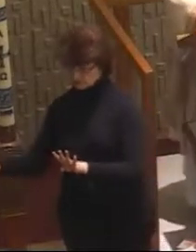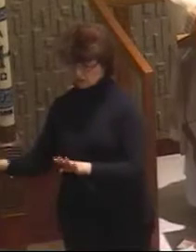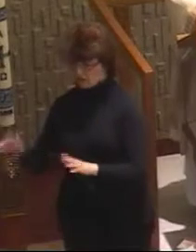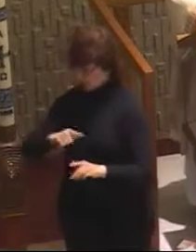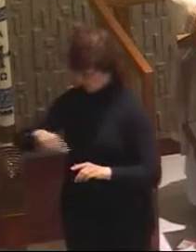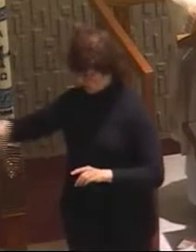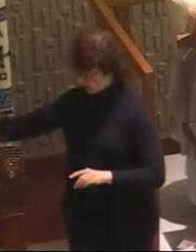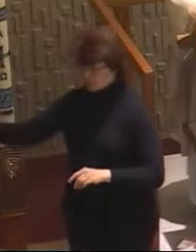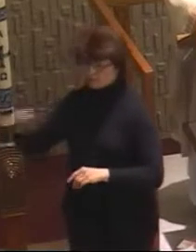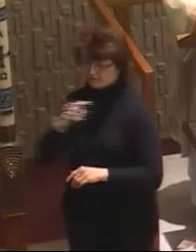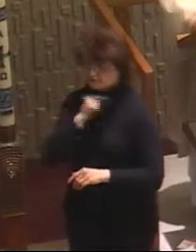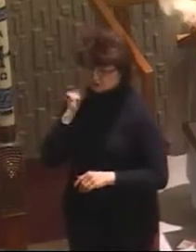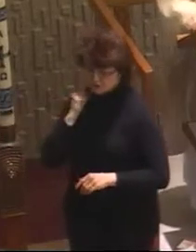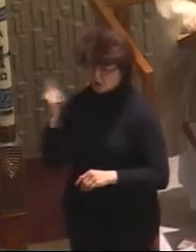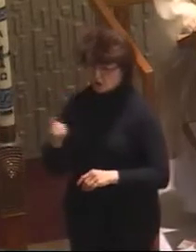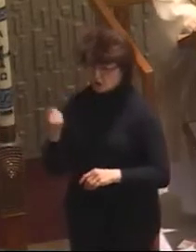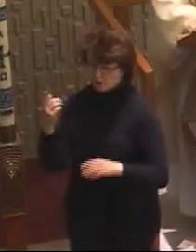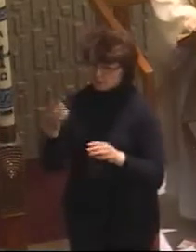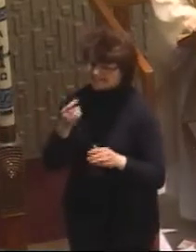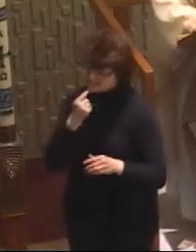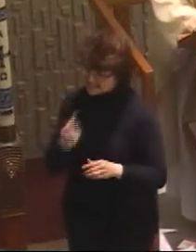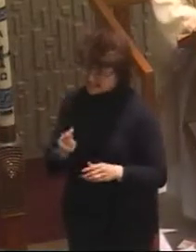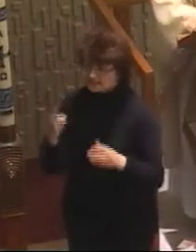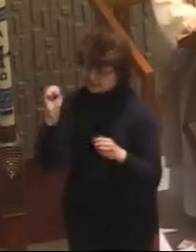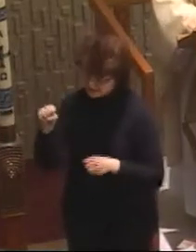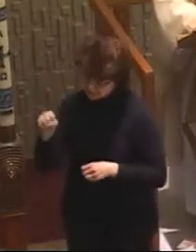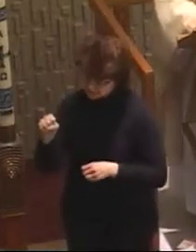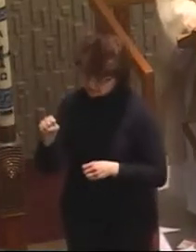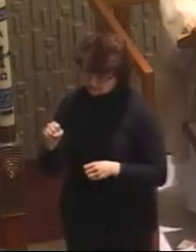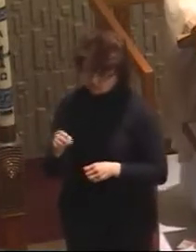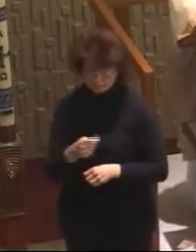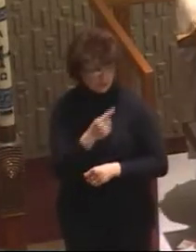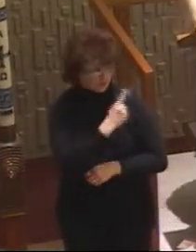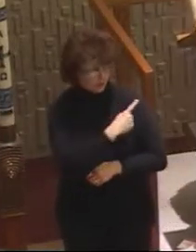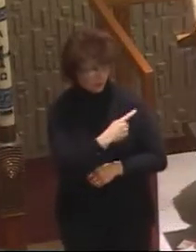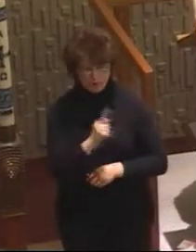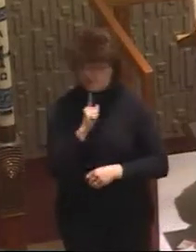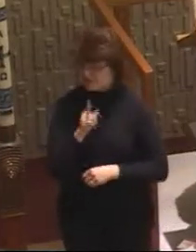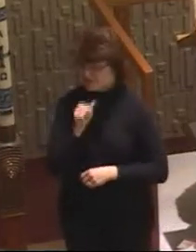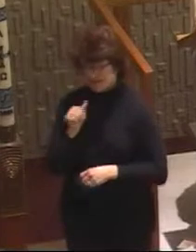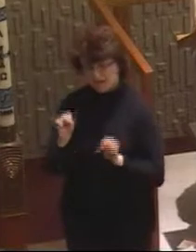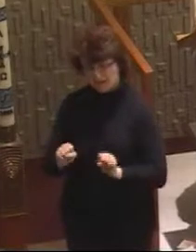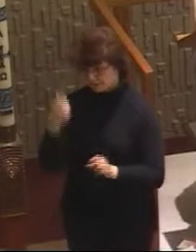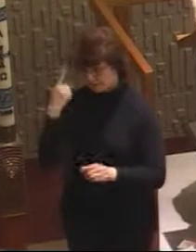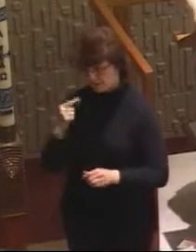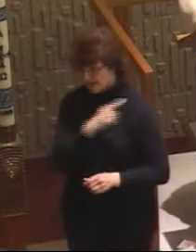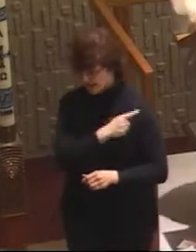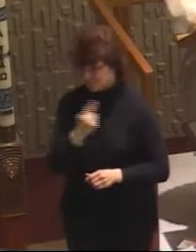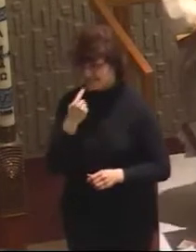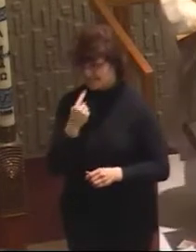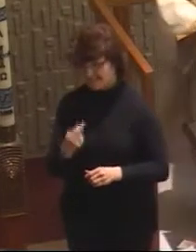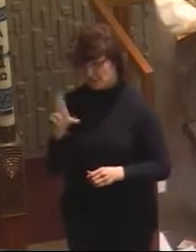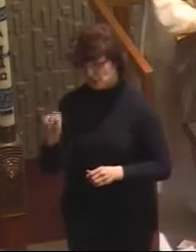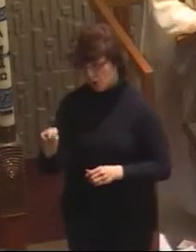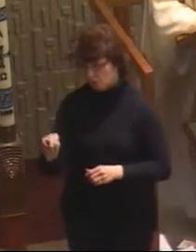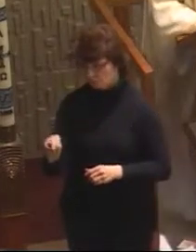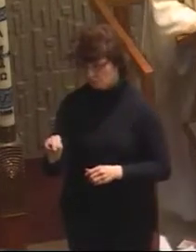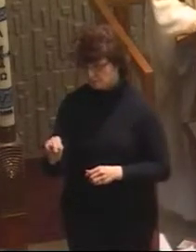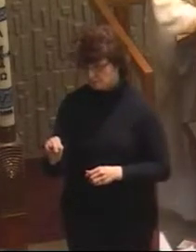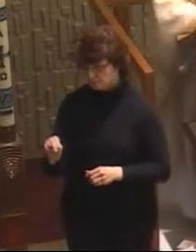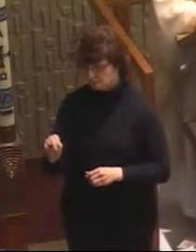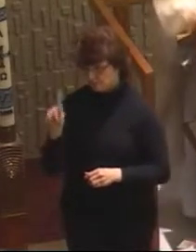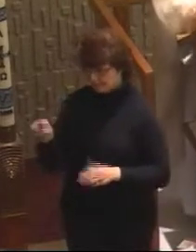decisions. When I say it was virtually impossible to say no, it's not just because I was surrounded and have